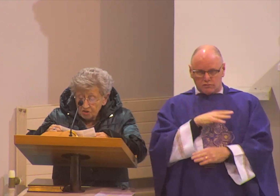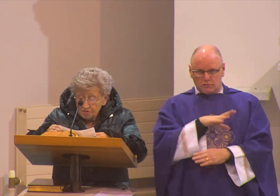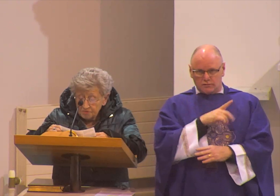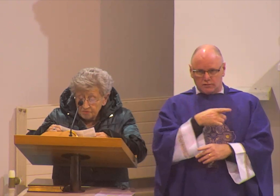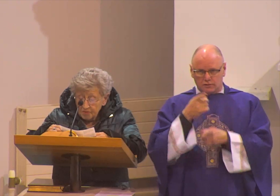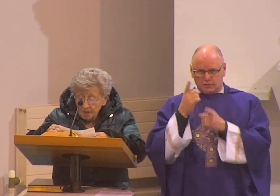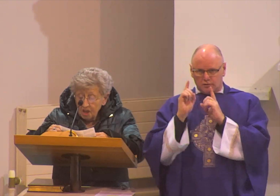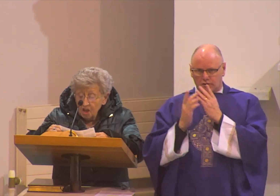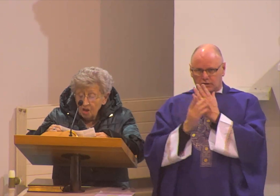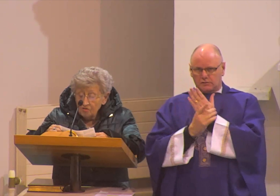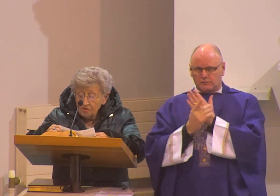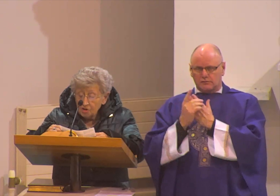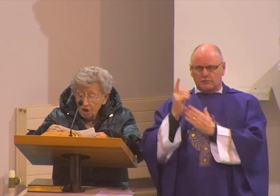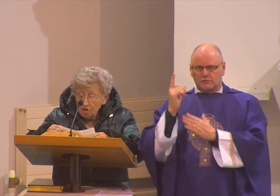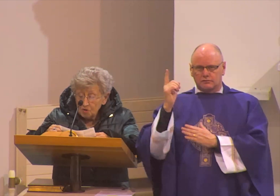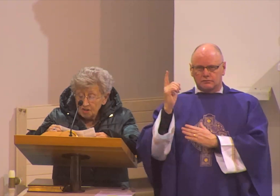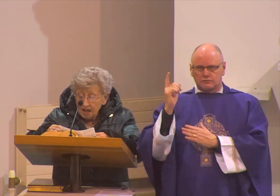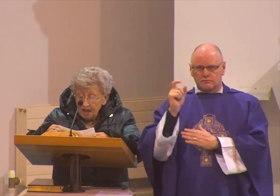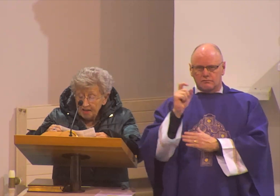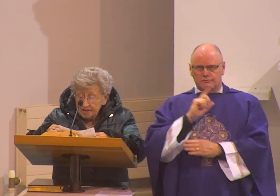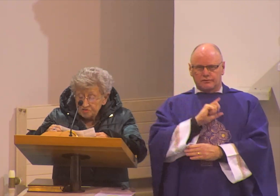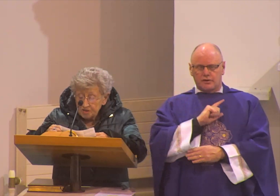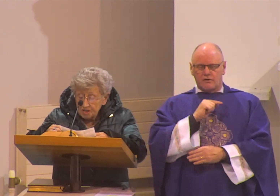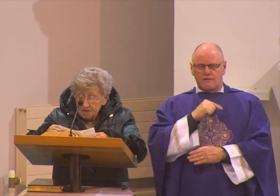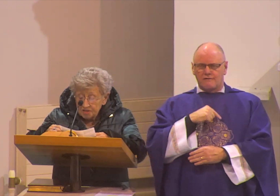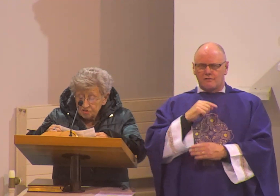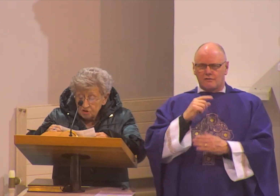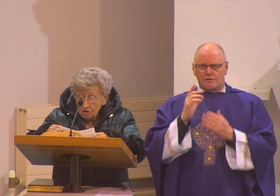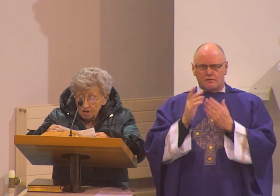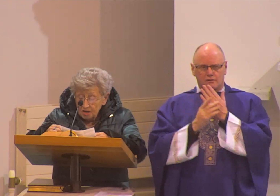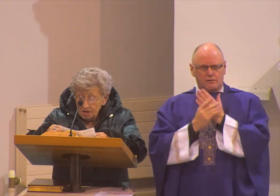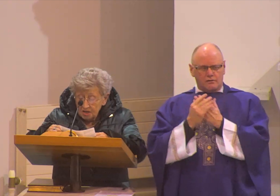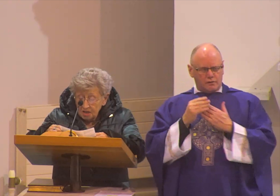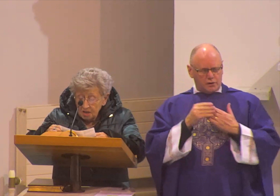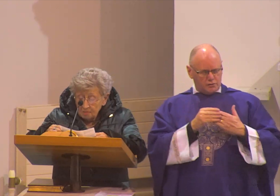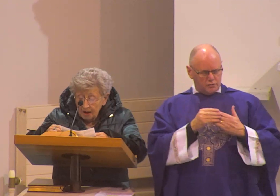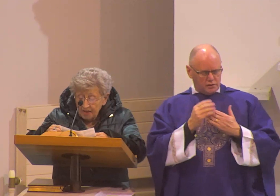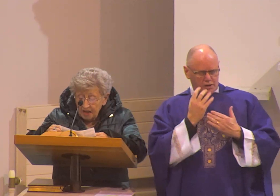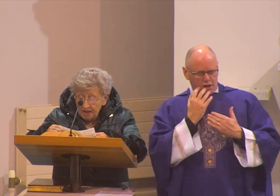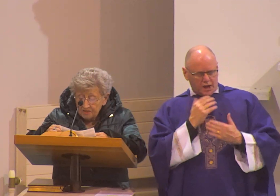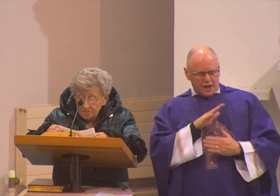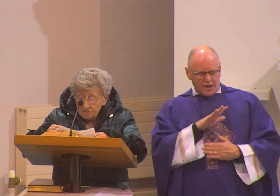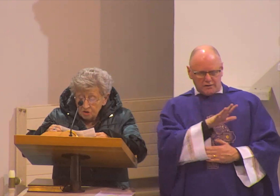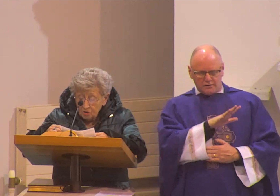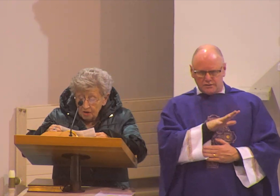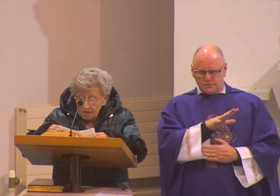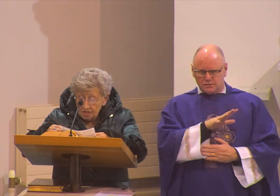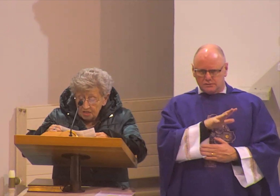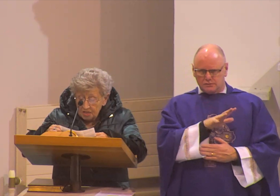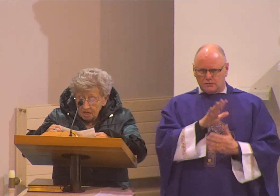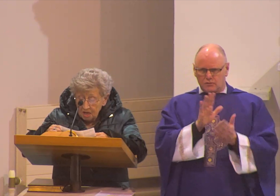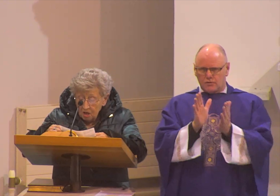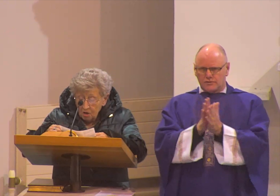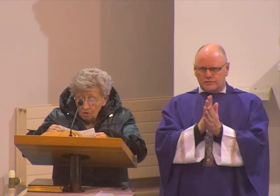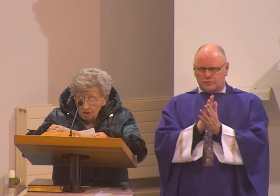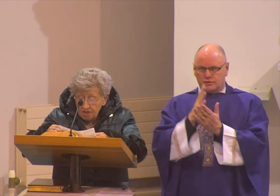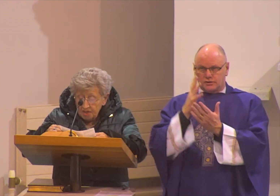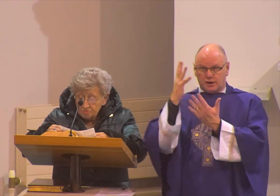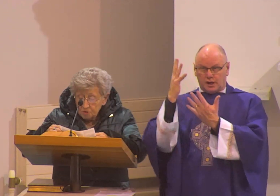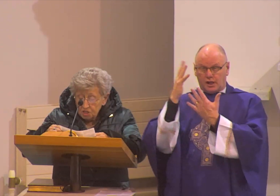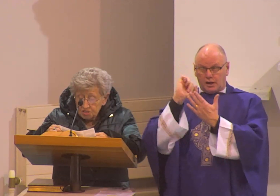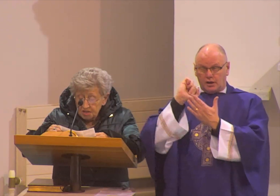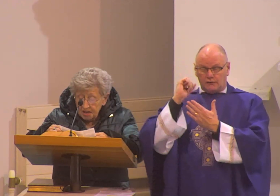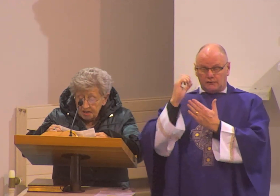God. For God will guide Israel in joy by the light of his glory. with